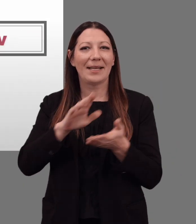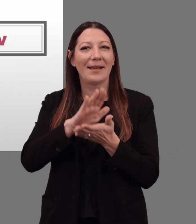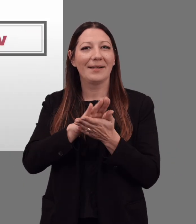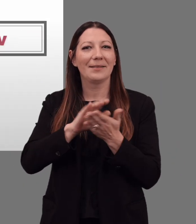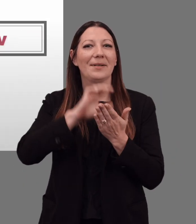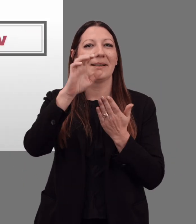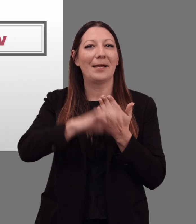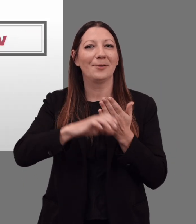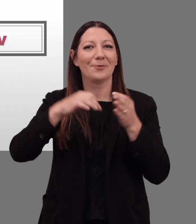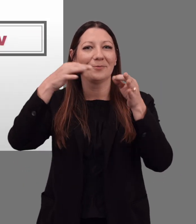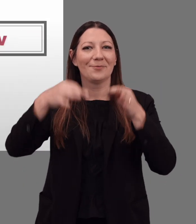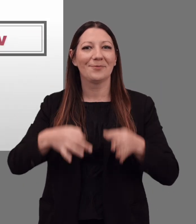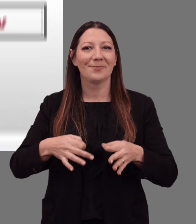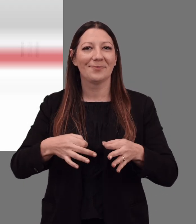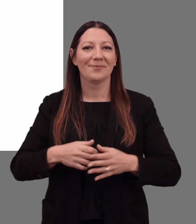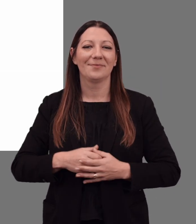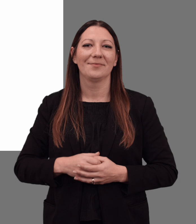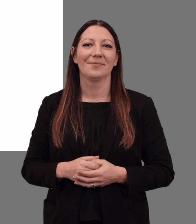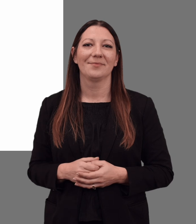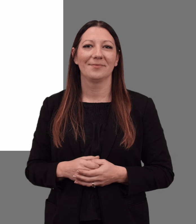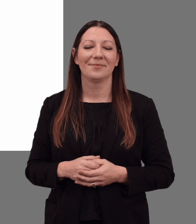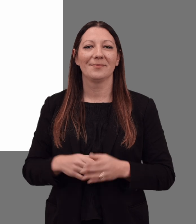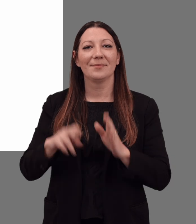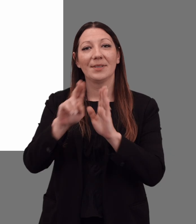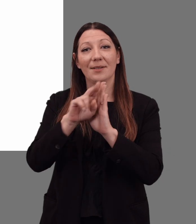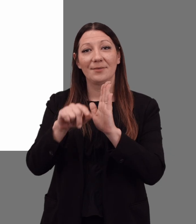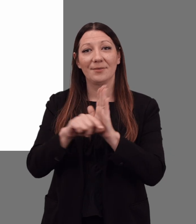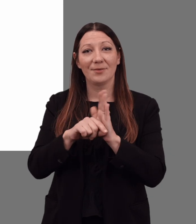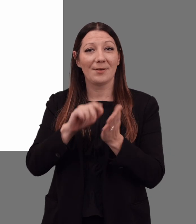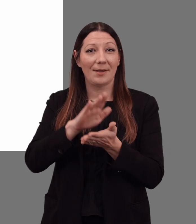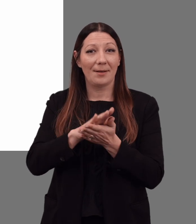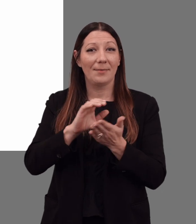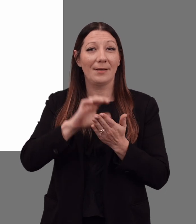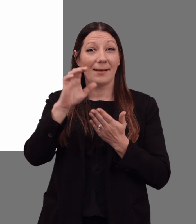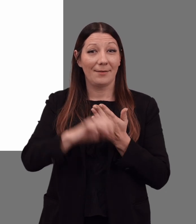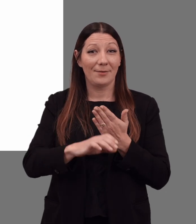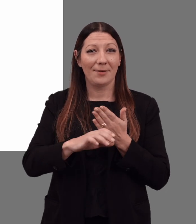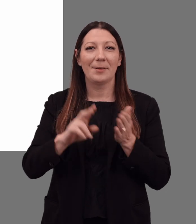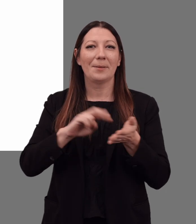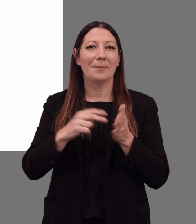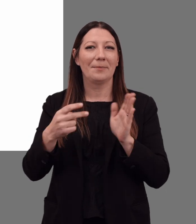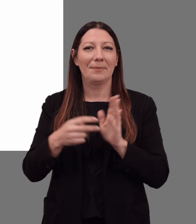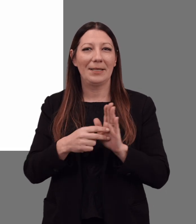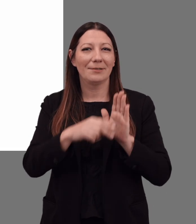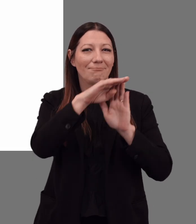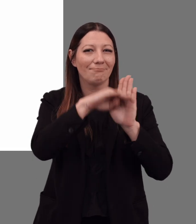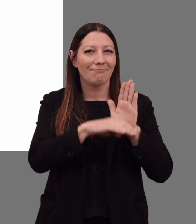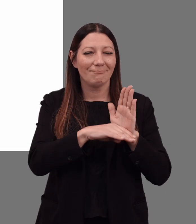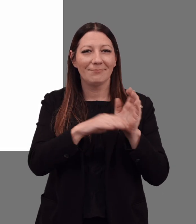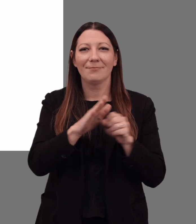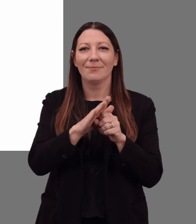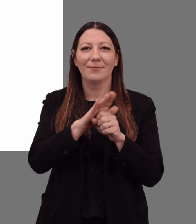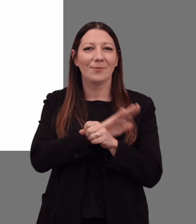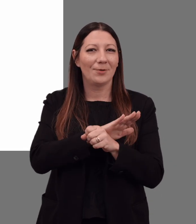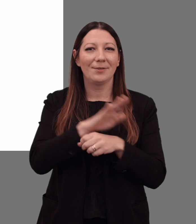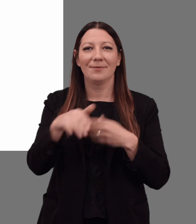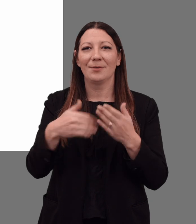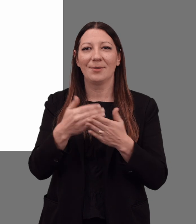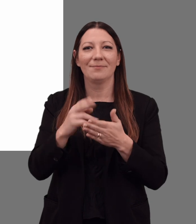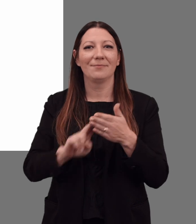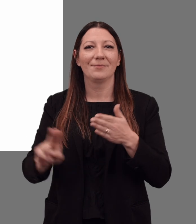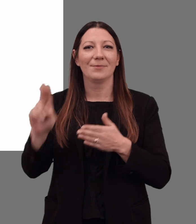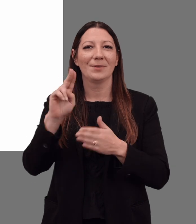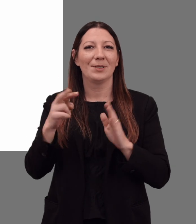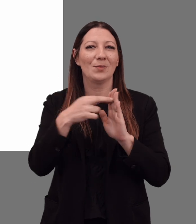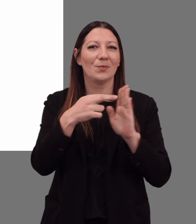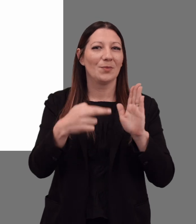Academic Calendar Overview. The undergraduate academic calendar is a comprehensive document that covers all the university's rules and